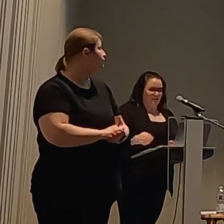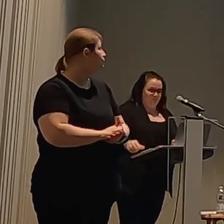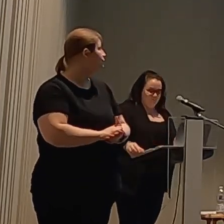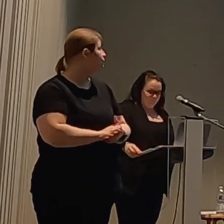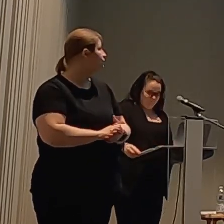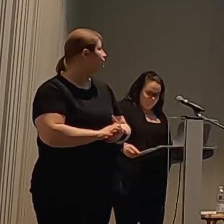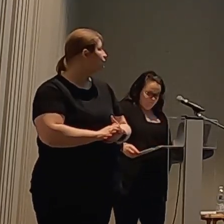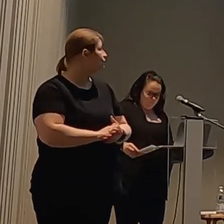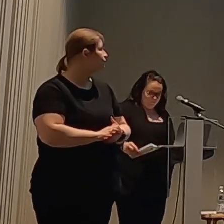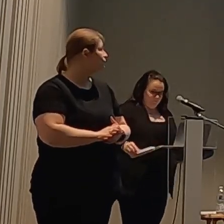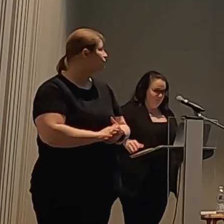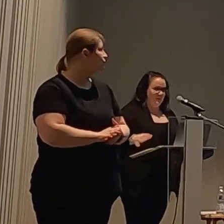not